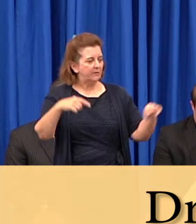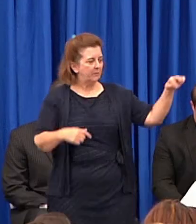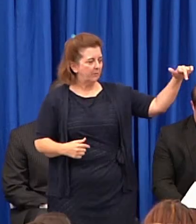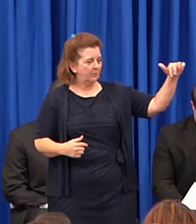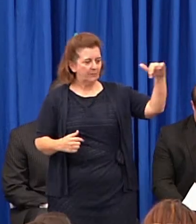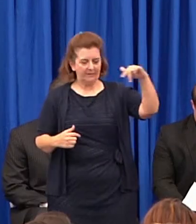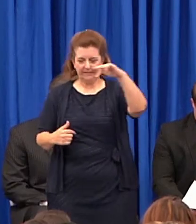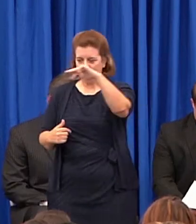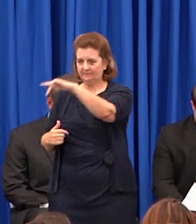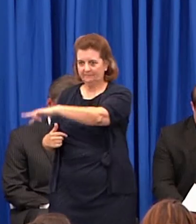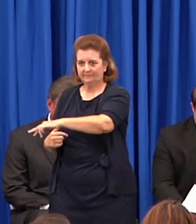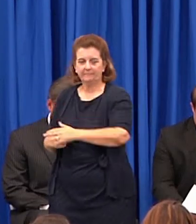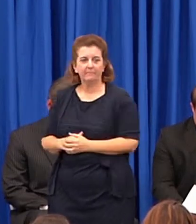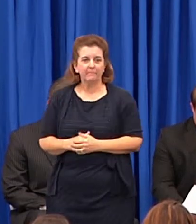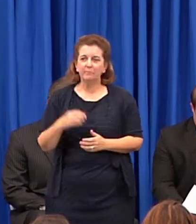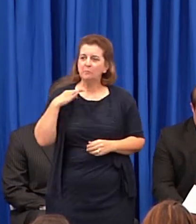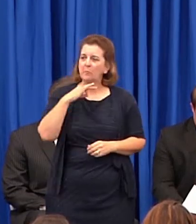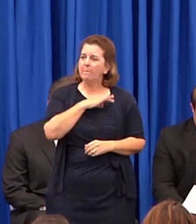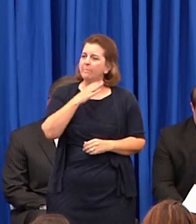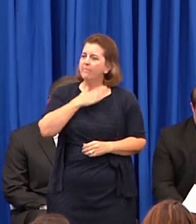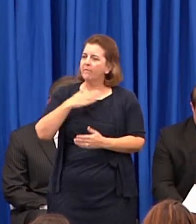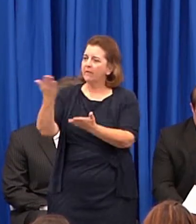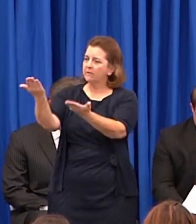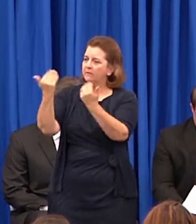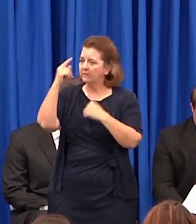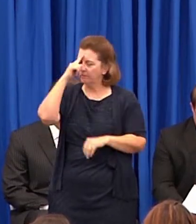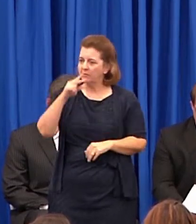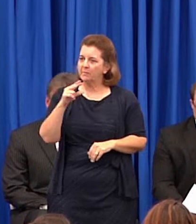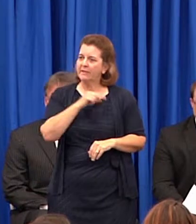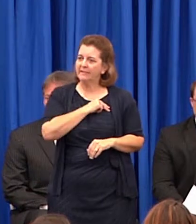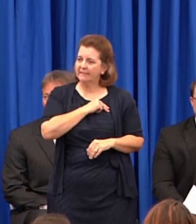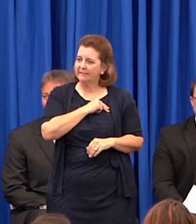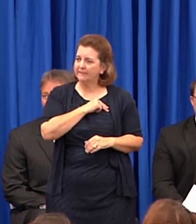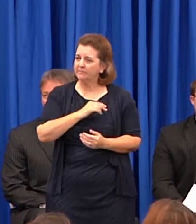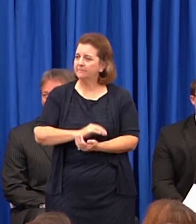stage. Faculty, please come forward for pinning.